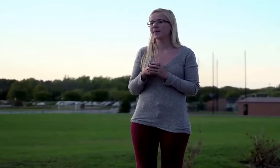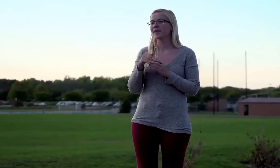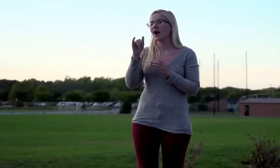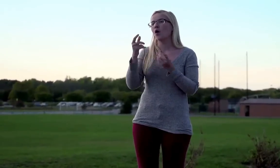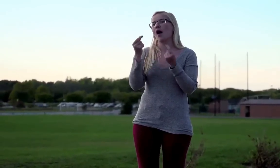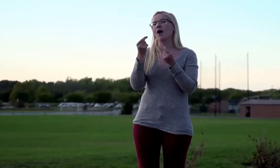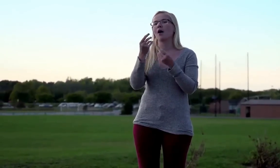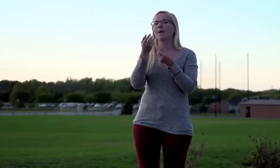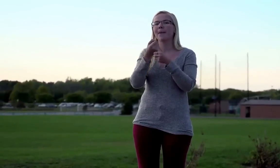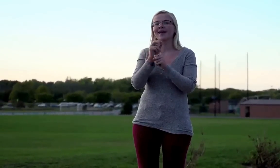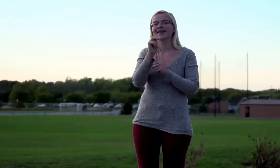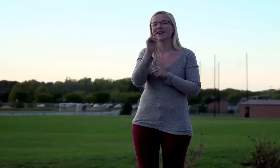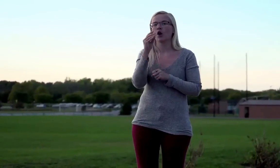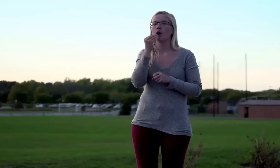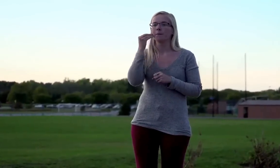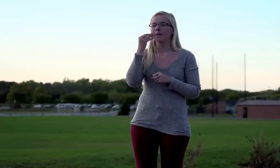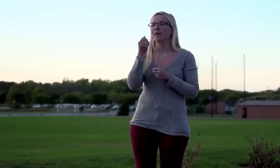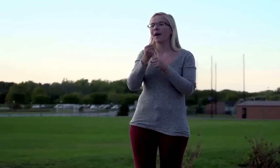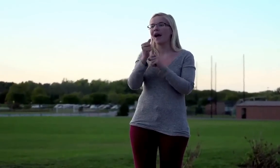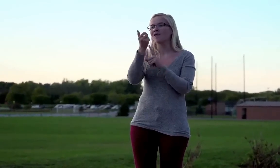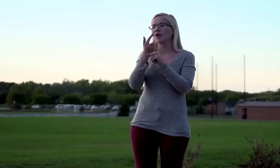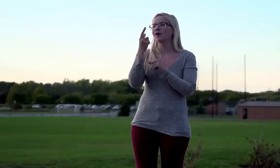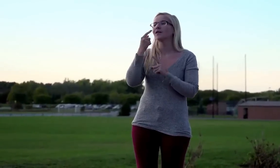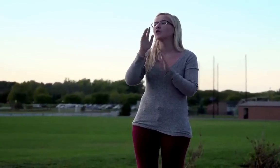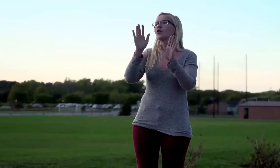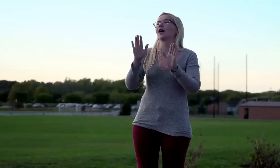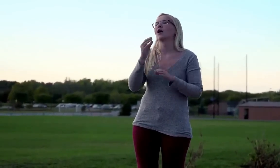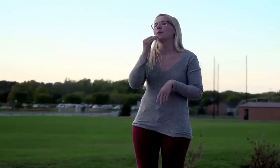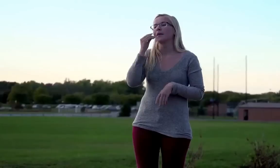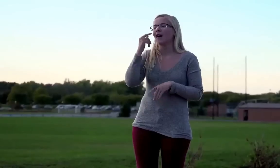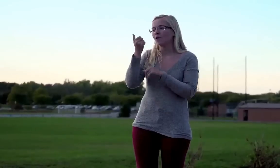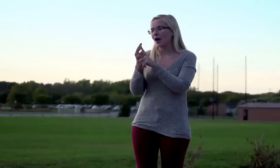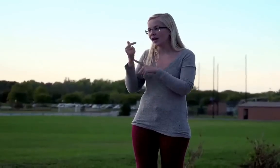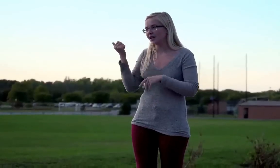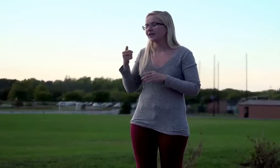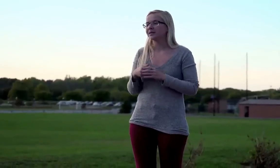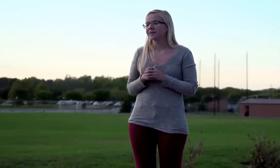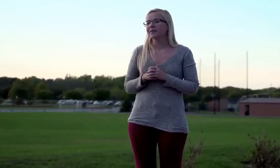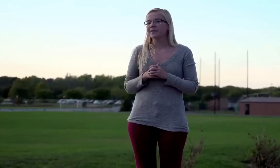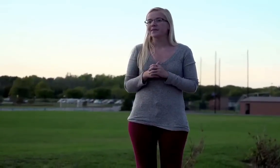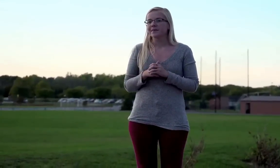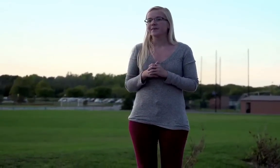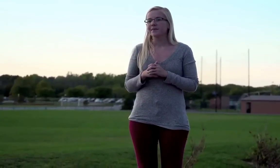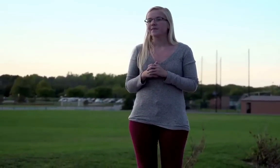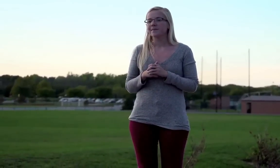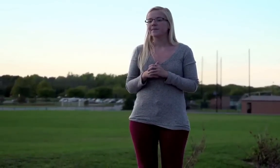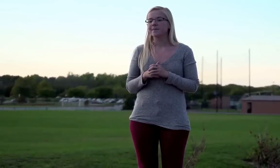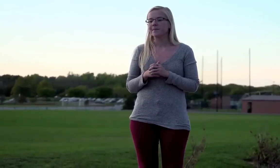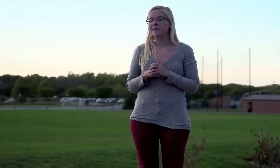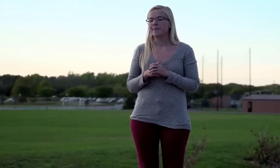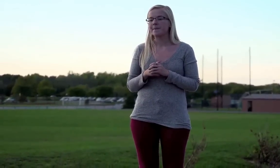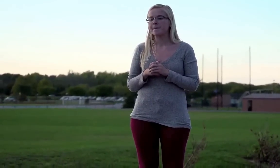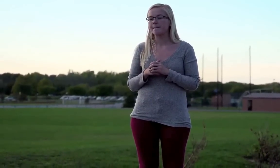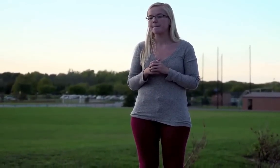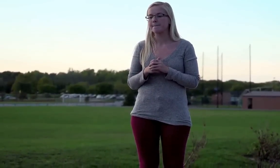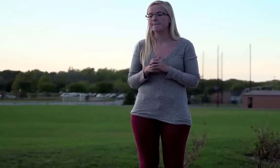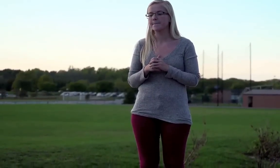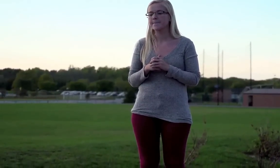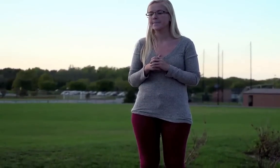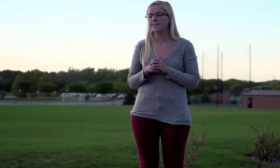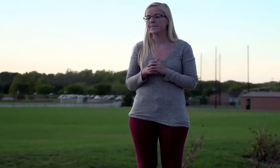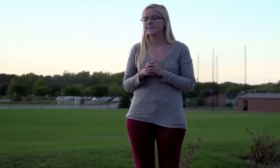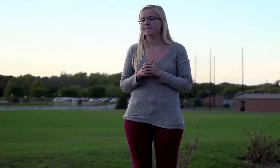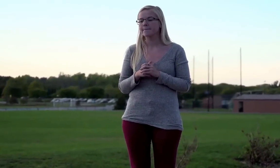that. That's what makes NTID a great home for everybody here. We have the opportunity to pursue